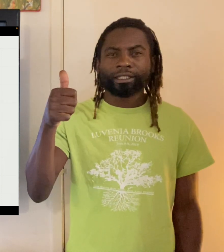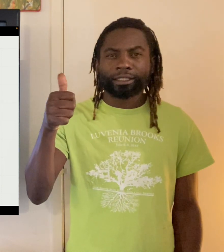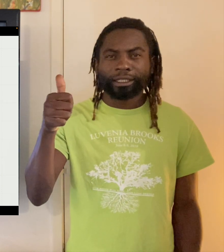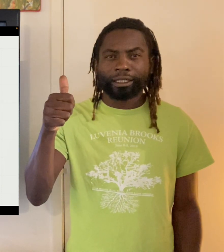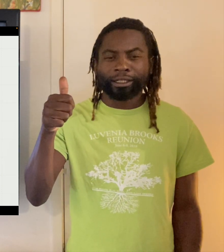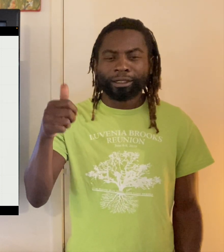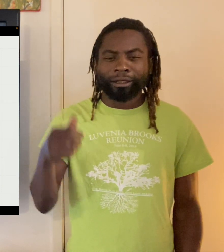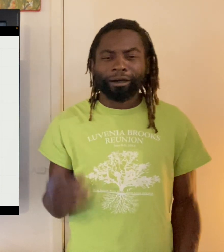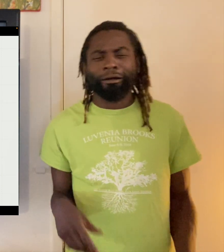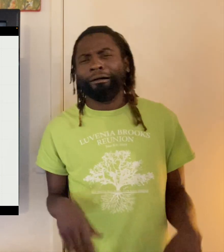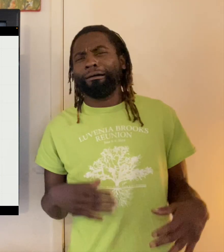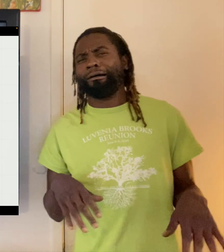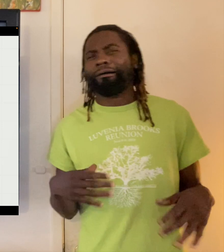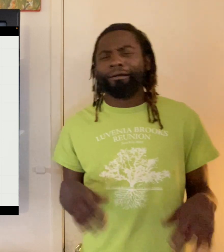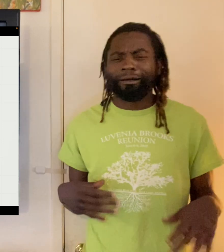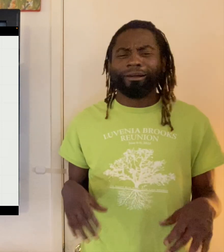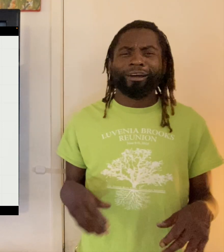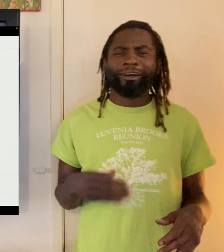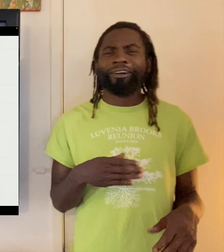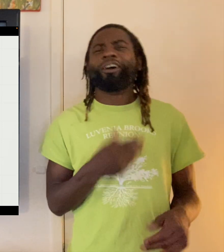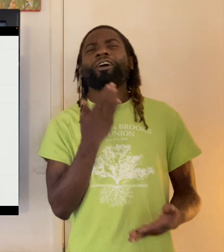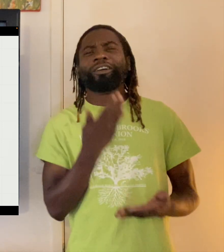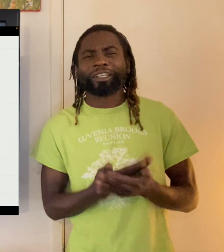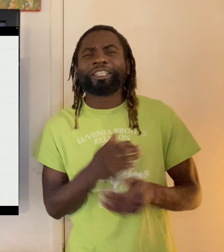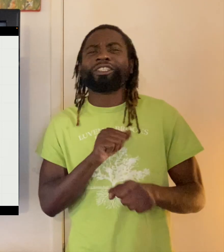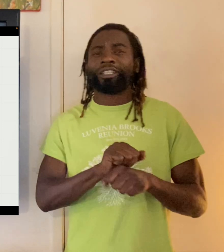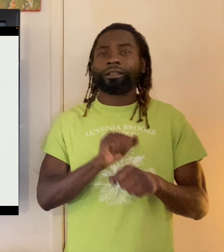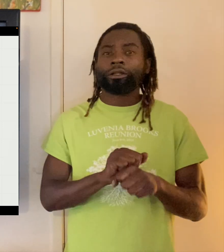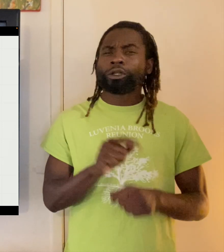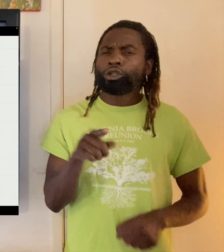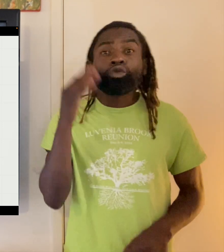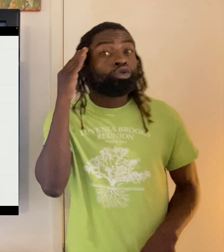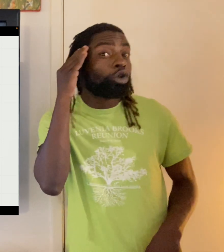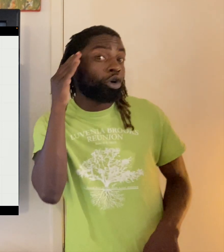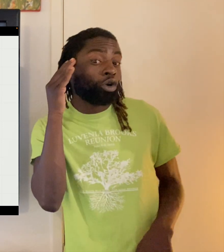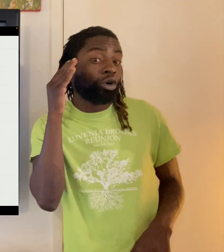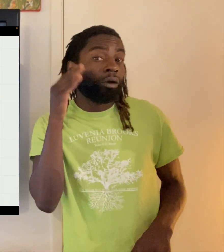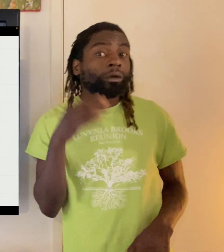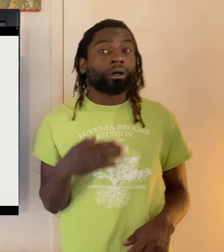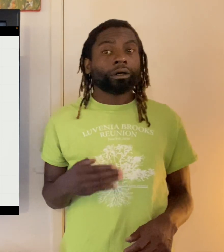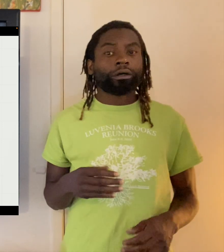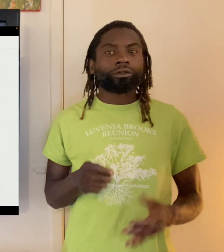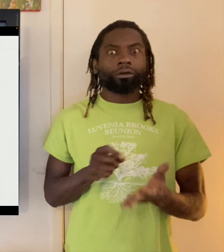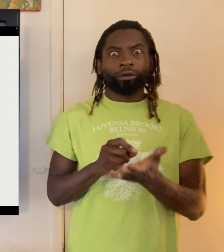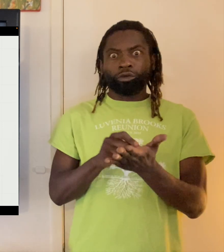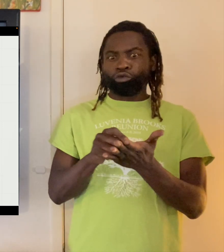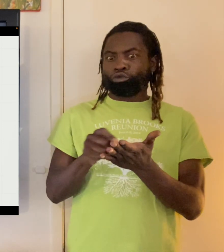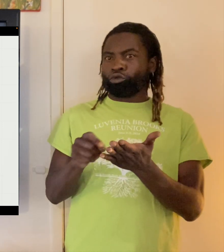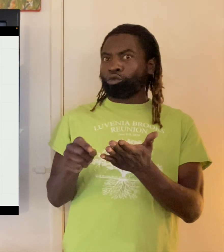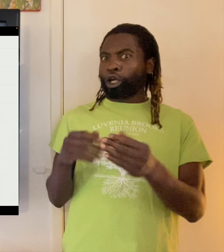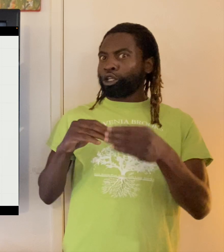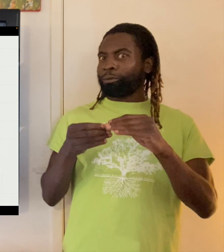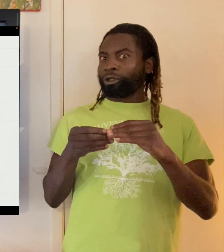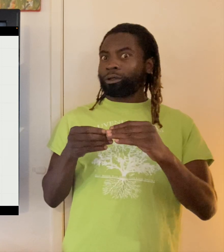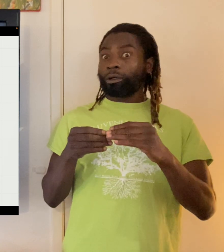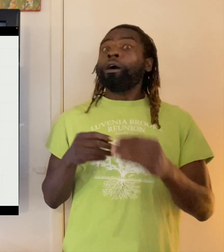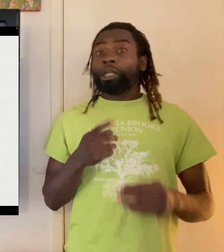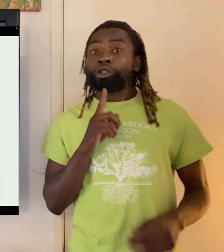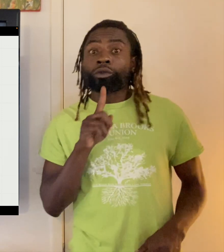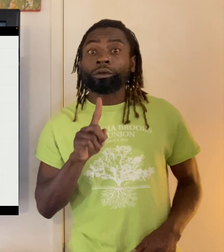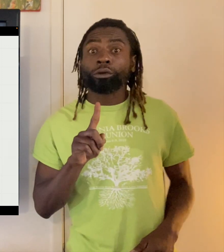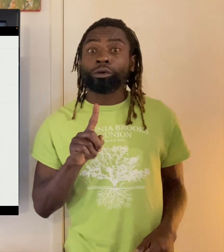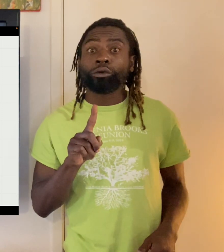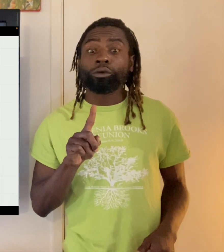9, 10. Ha ha! Good job! But did you know we can also write numbers? No,